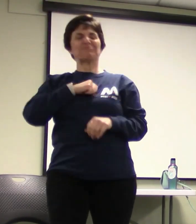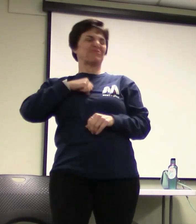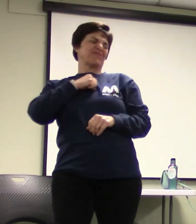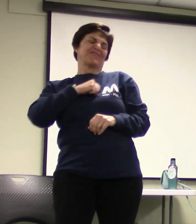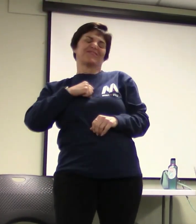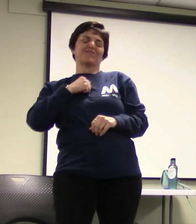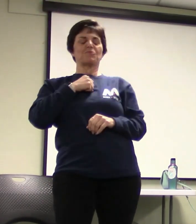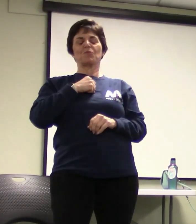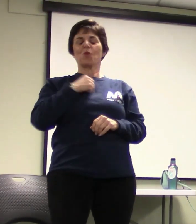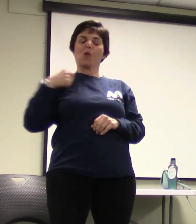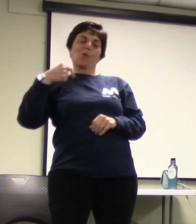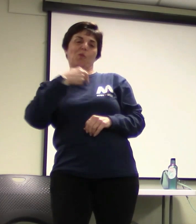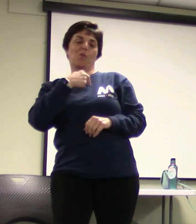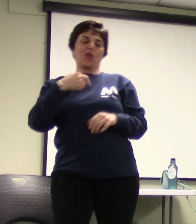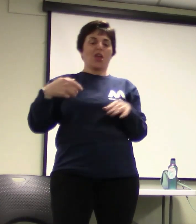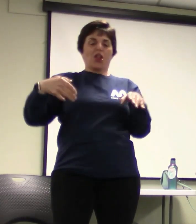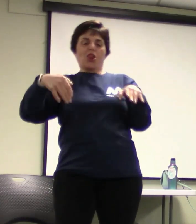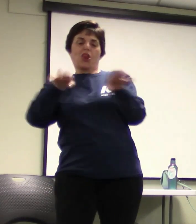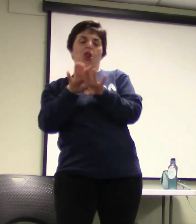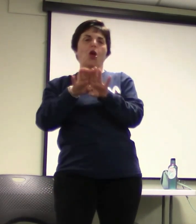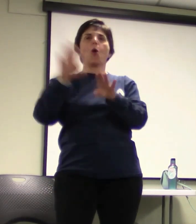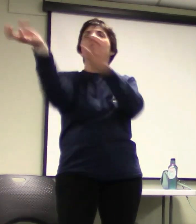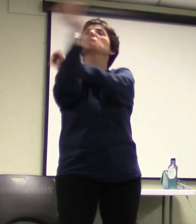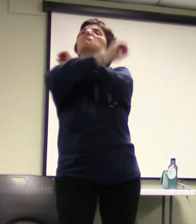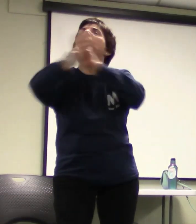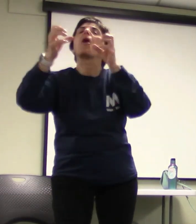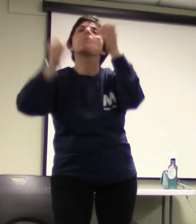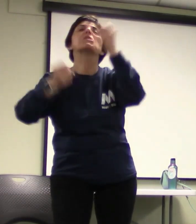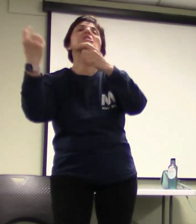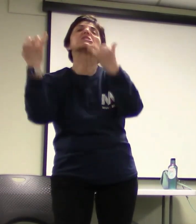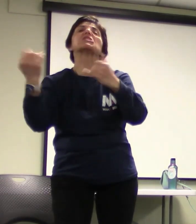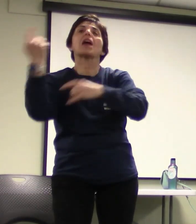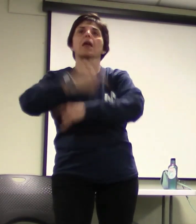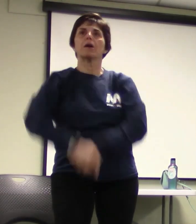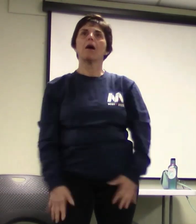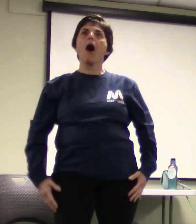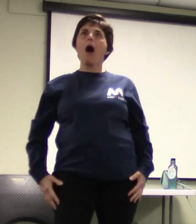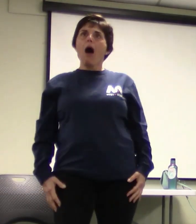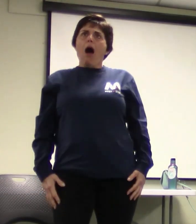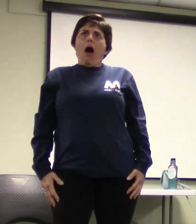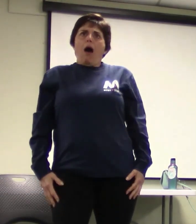Sorry, we're closed. No milk today.